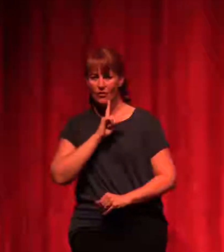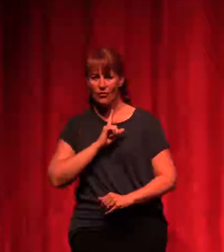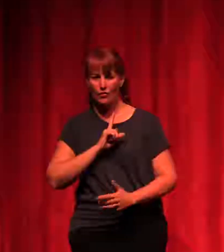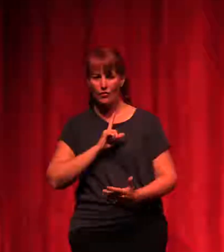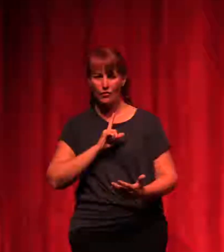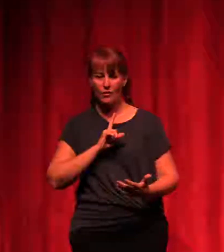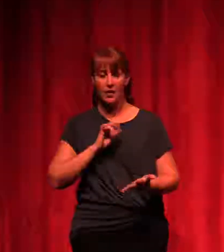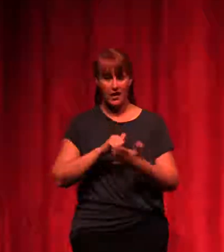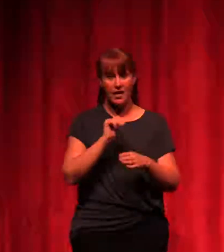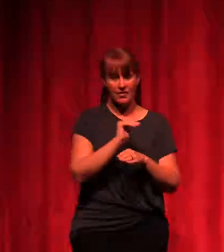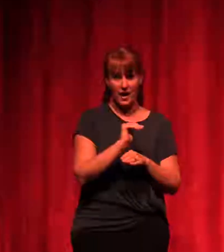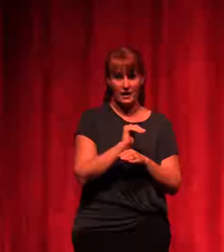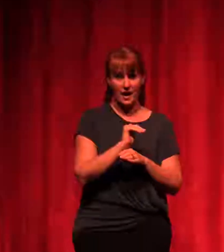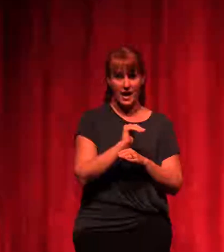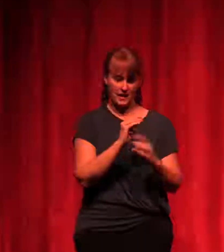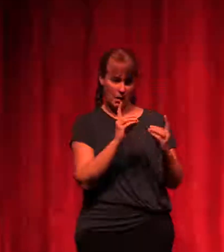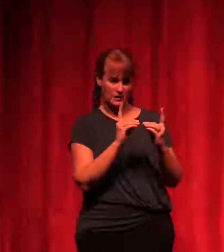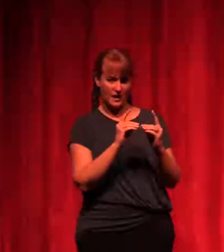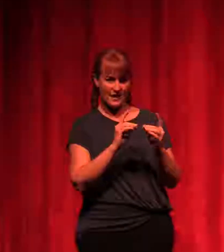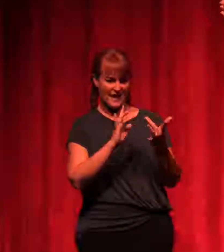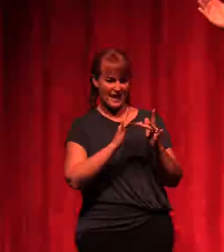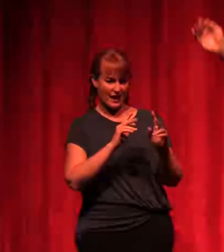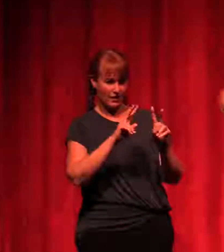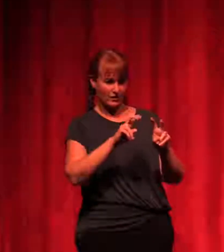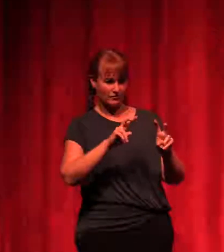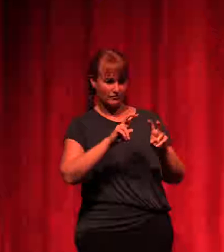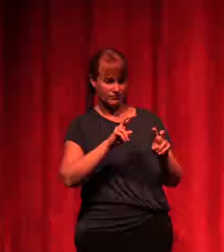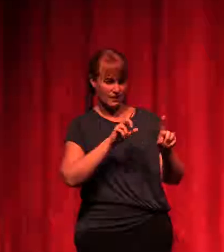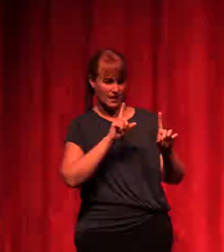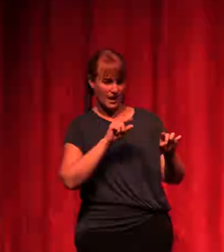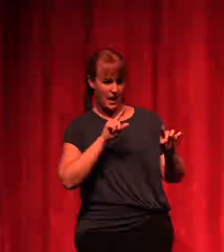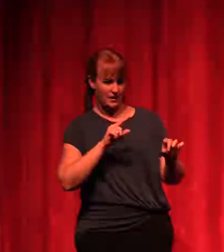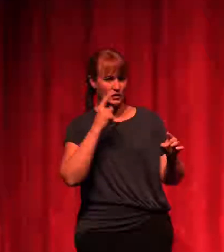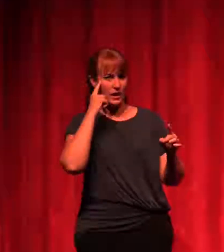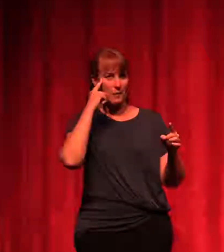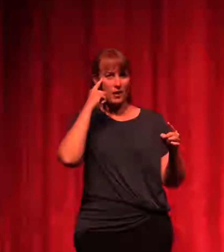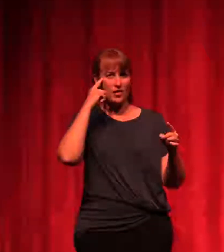That night when I was on the dating site and had this thought process that spun out,